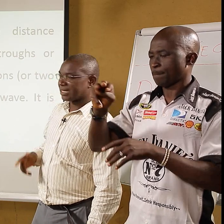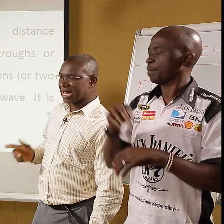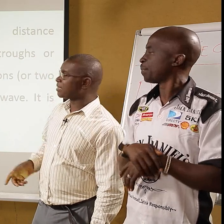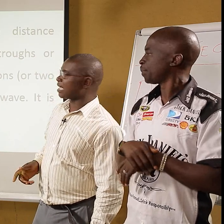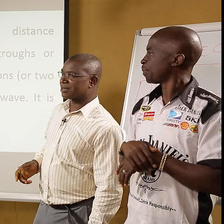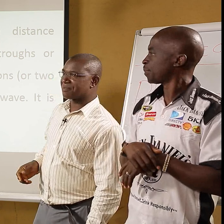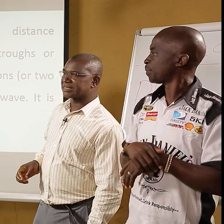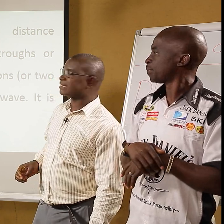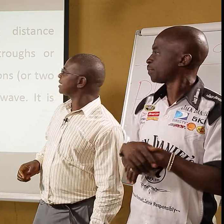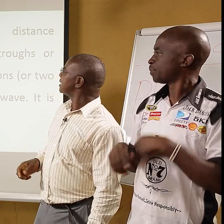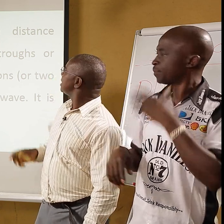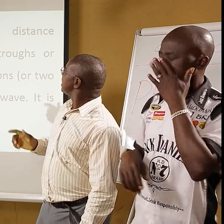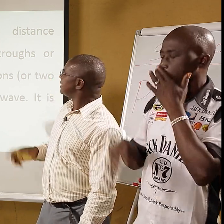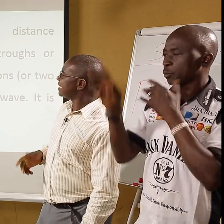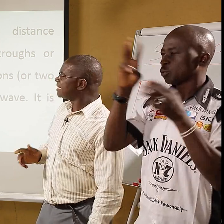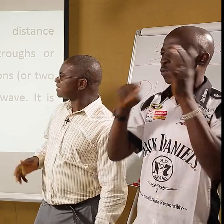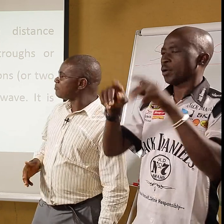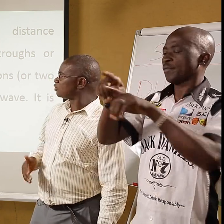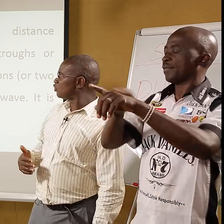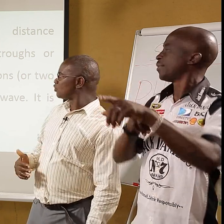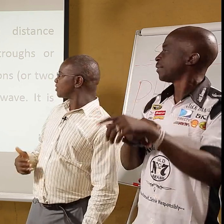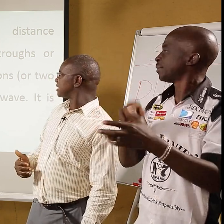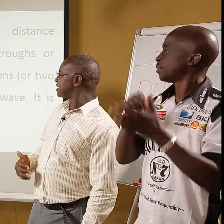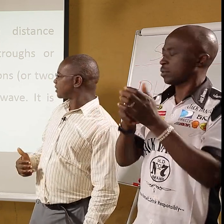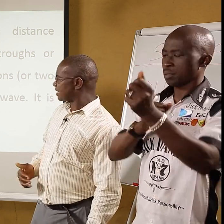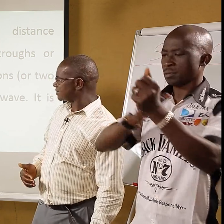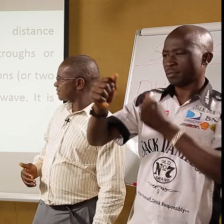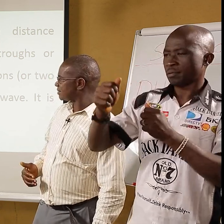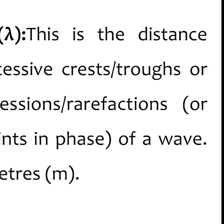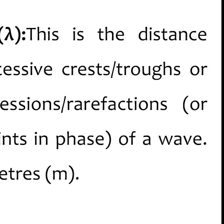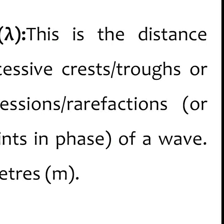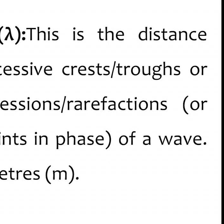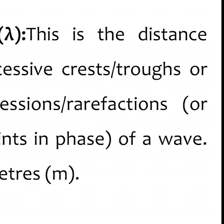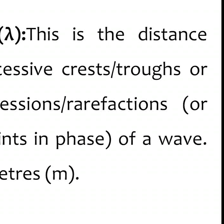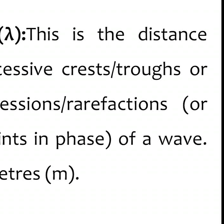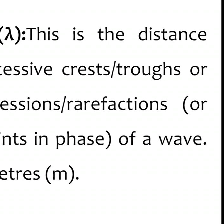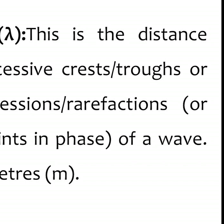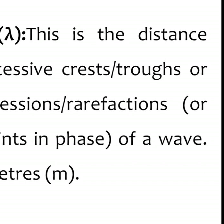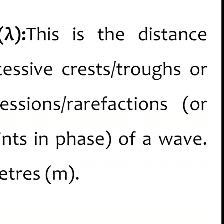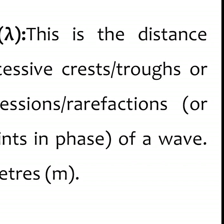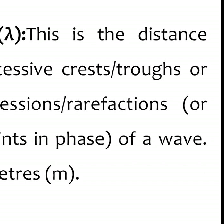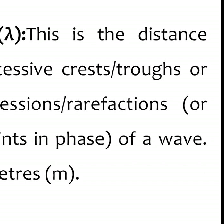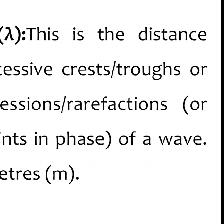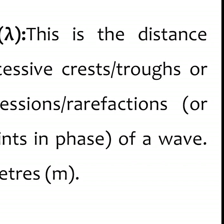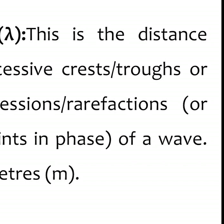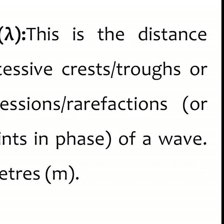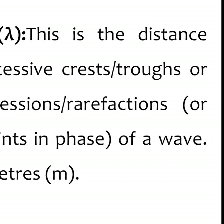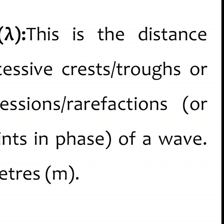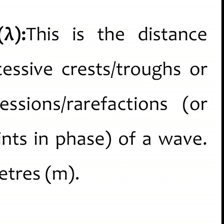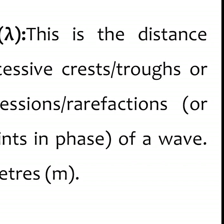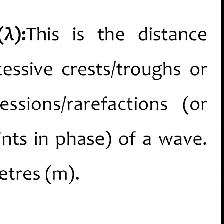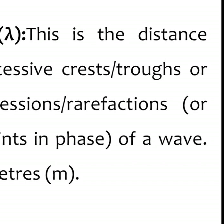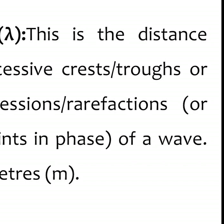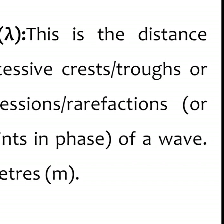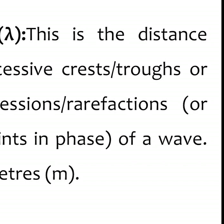Wavelength, lambda represented, it is the distance between two successive crests or troughs, or two successive